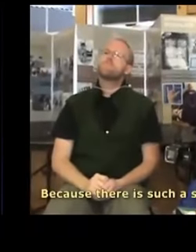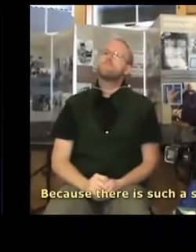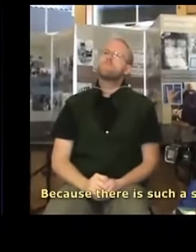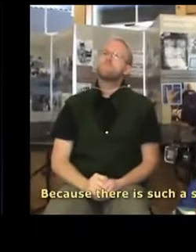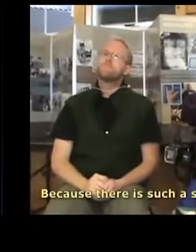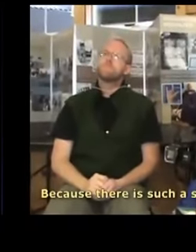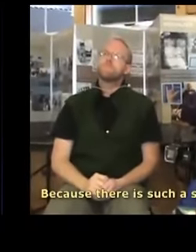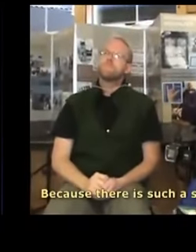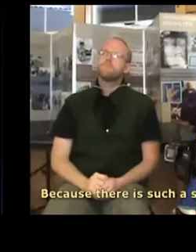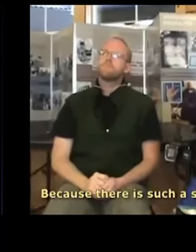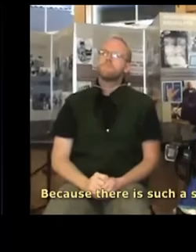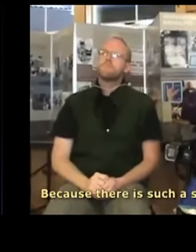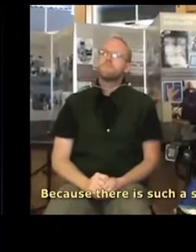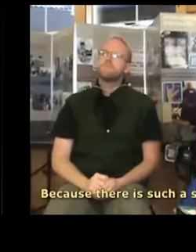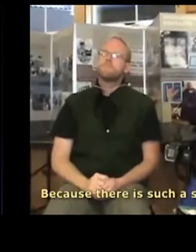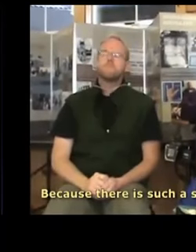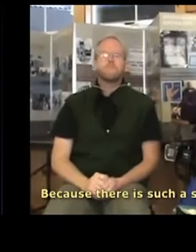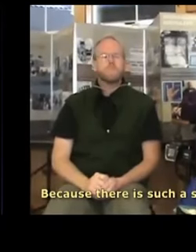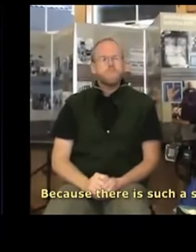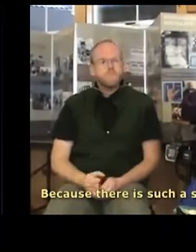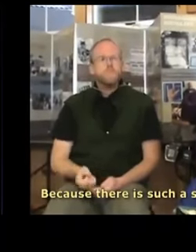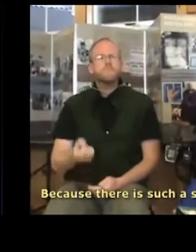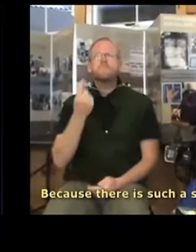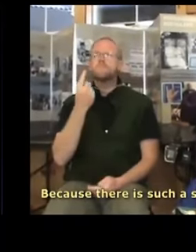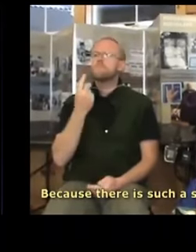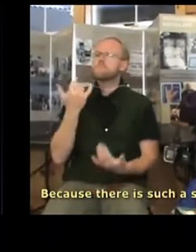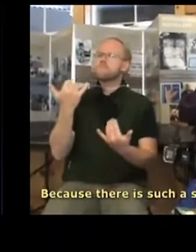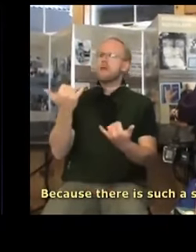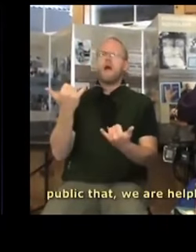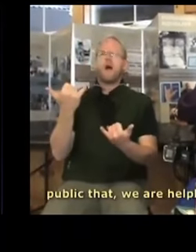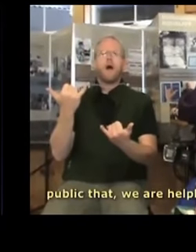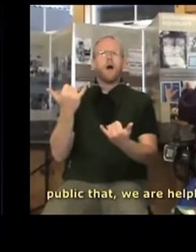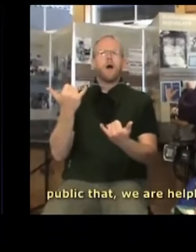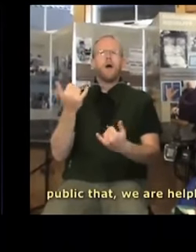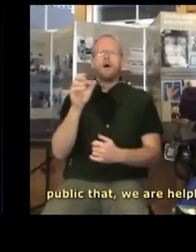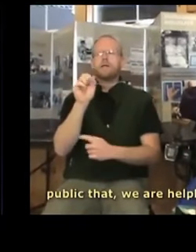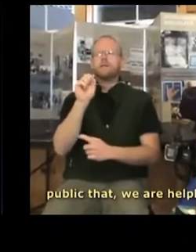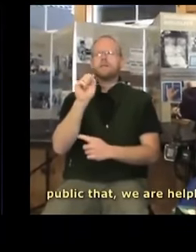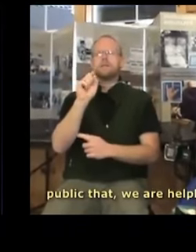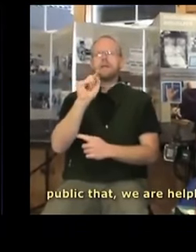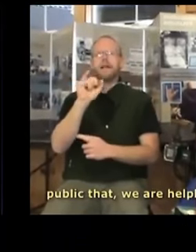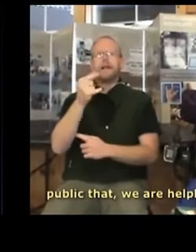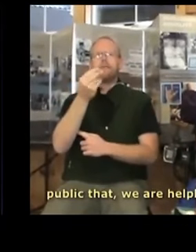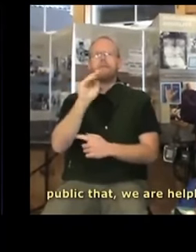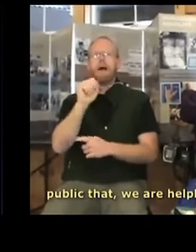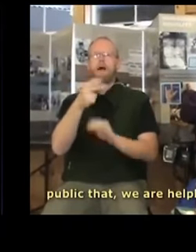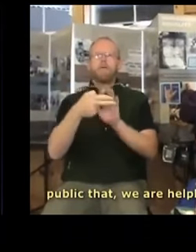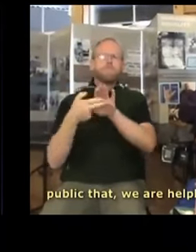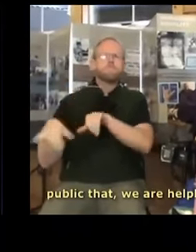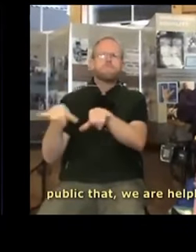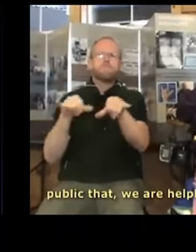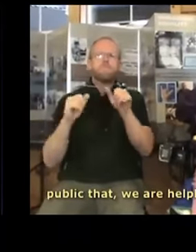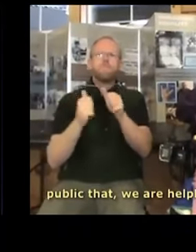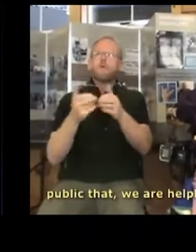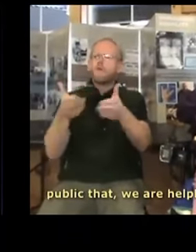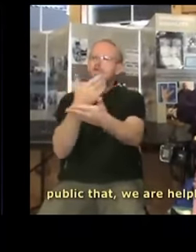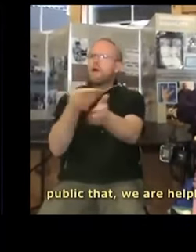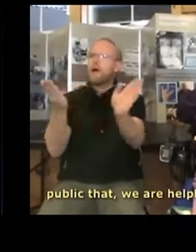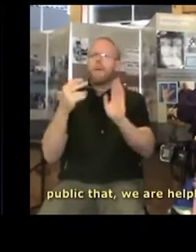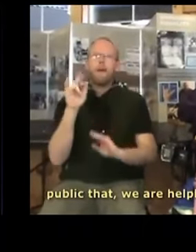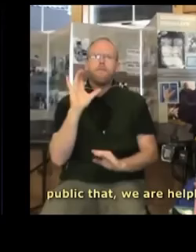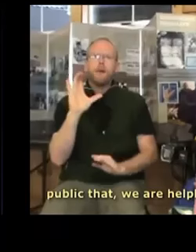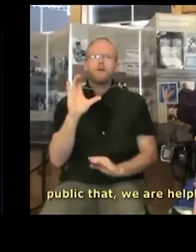There is such a stigma with the greater public that